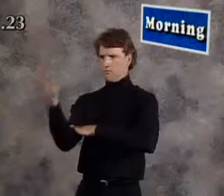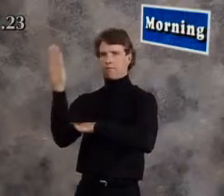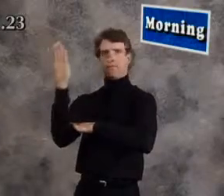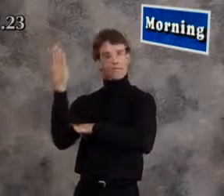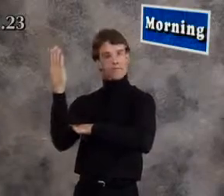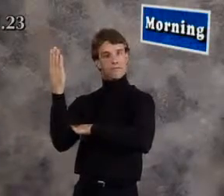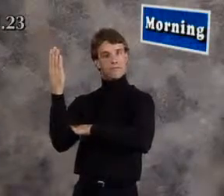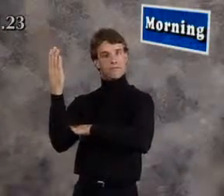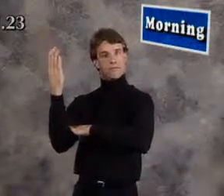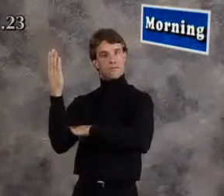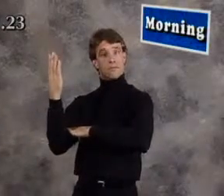Morning.